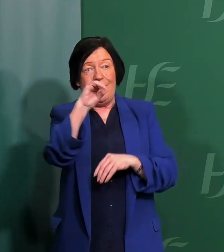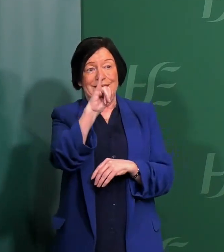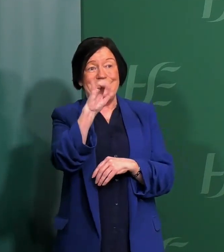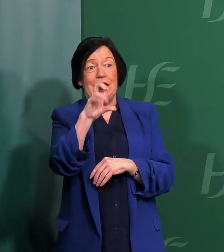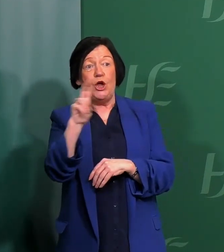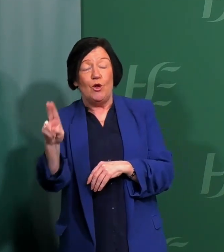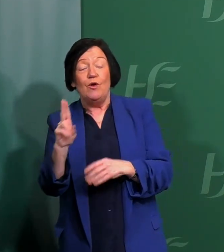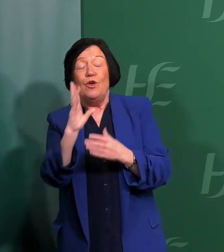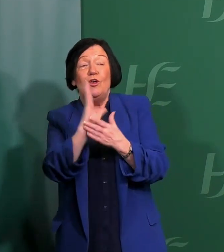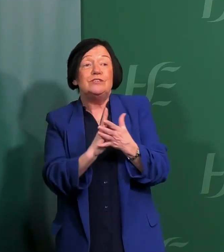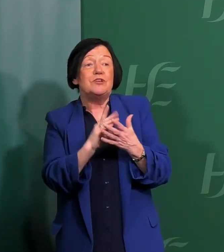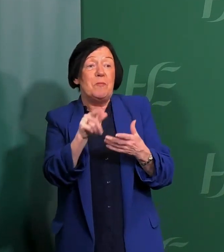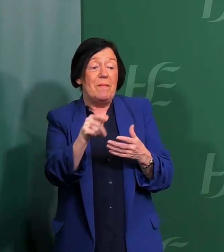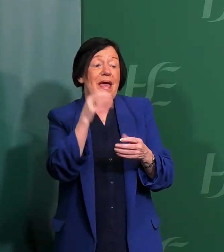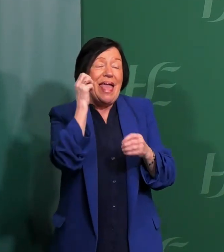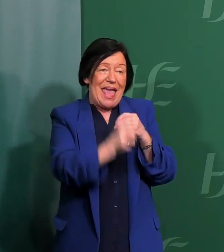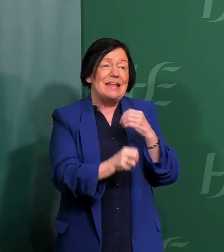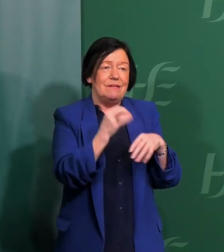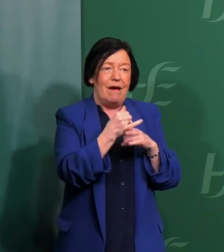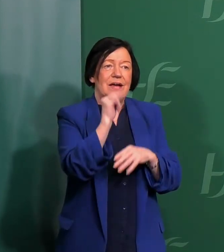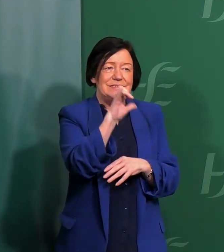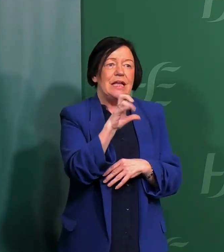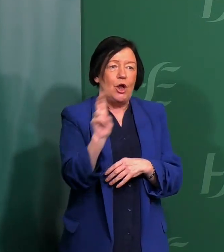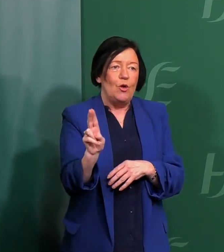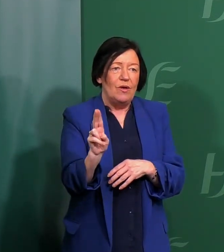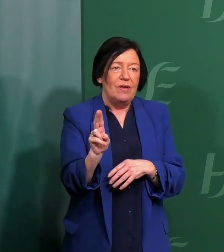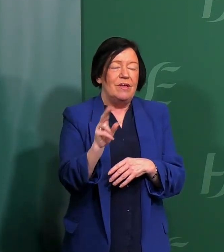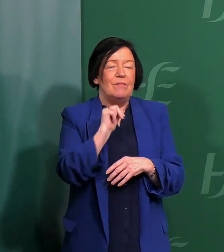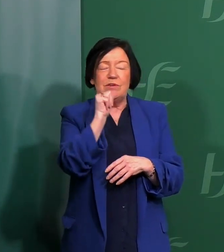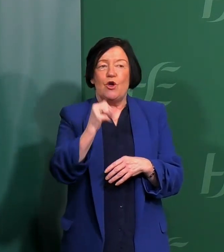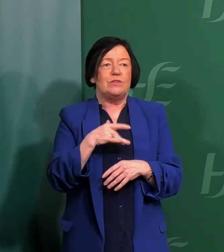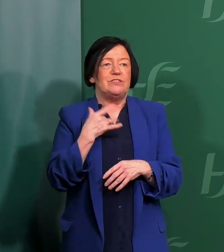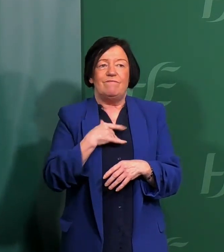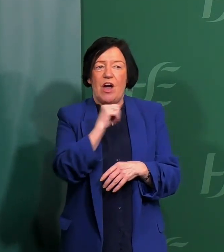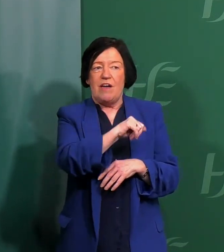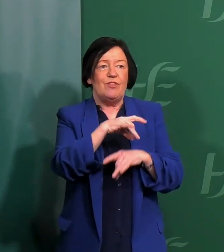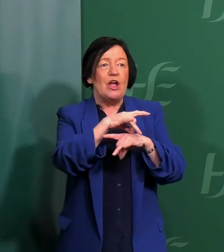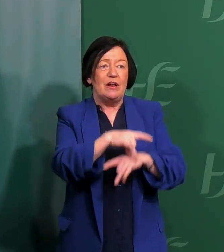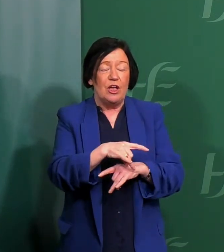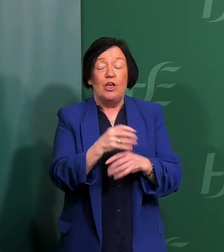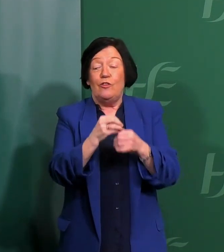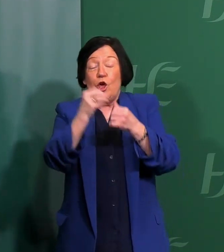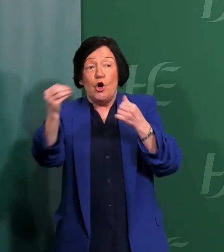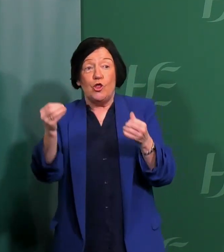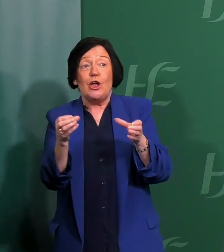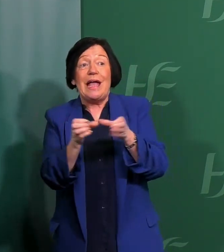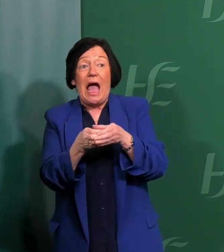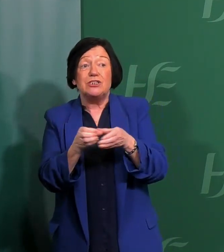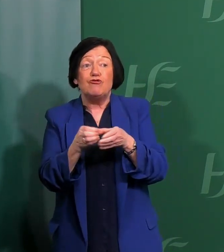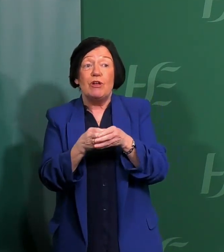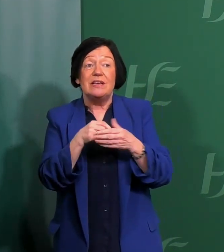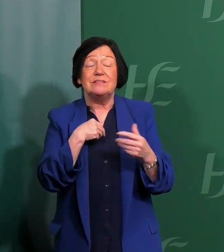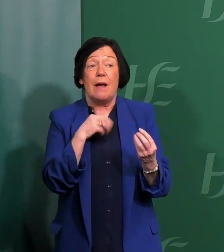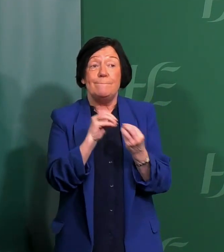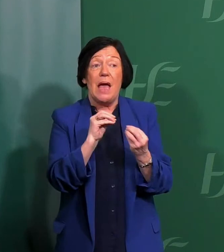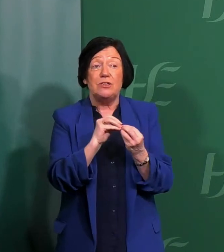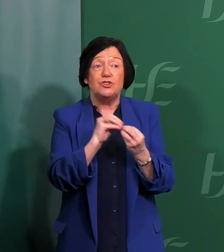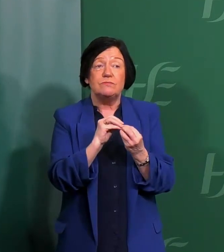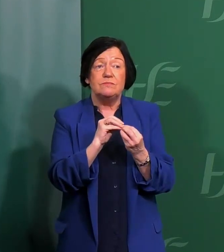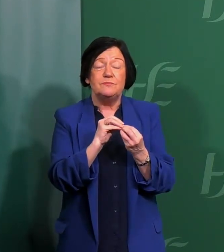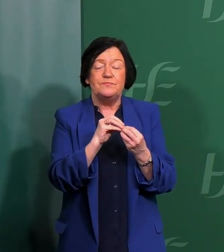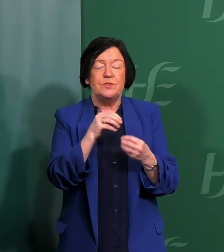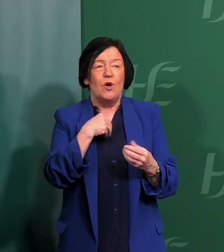then some of them who end up in the ICU, unfortunately, don't survive their illness. The other category of patients, as I mentioned,